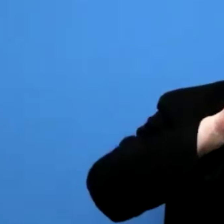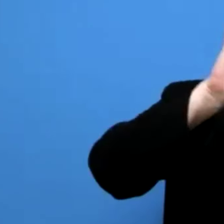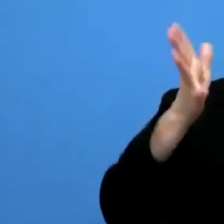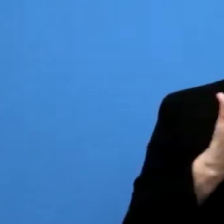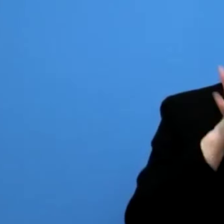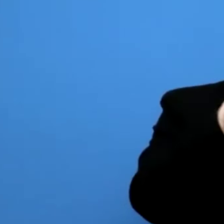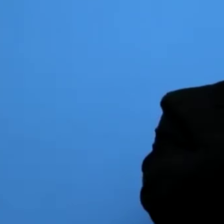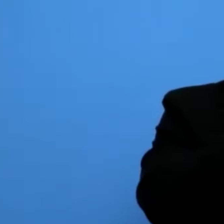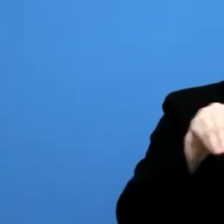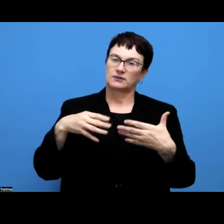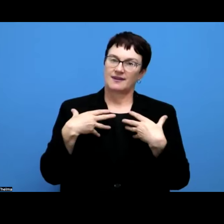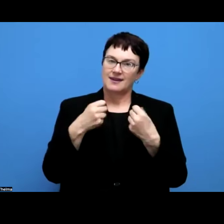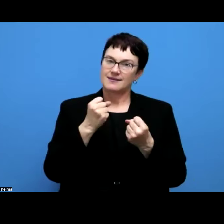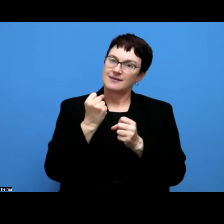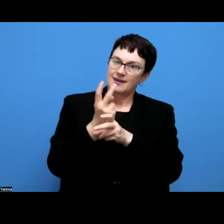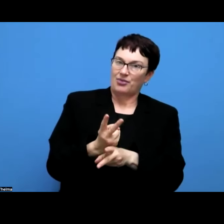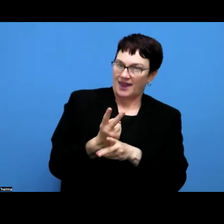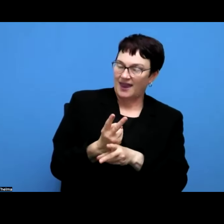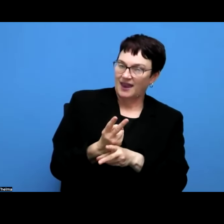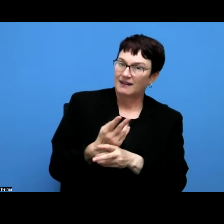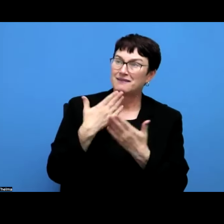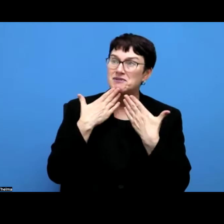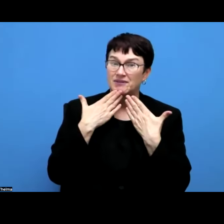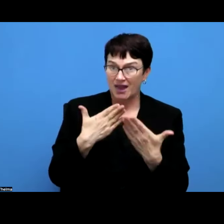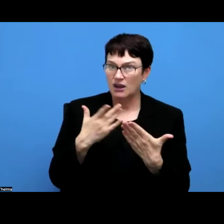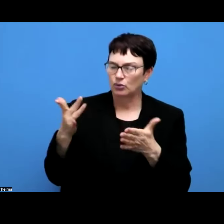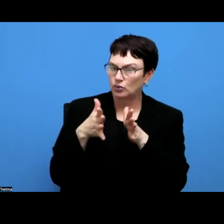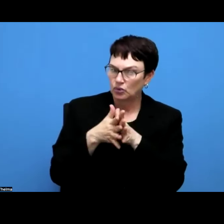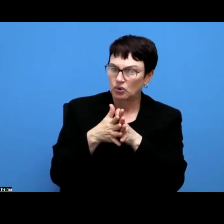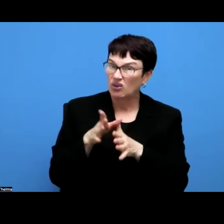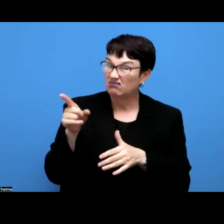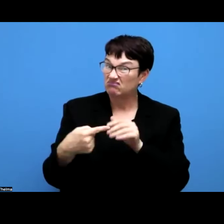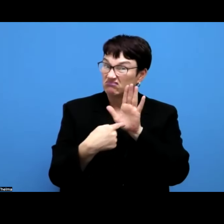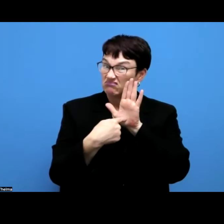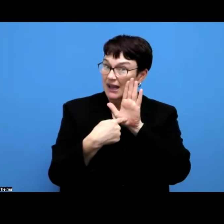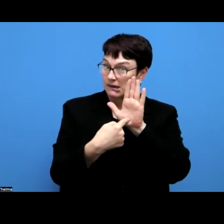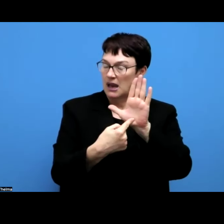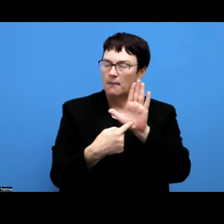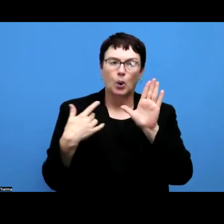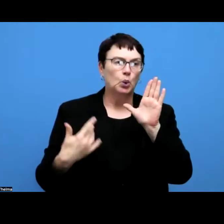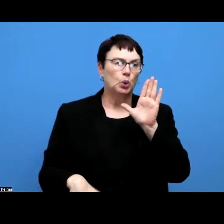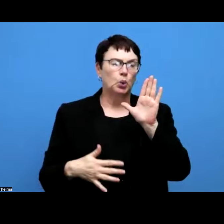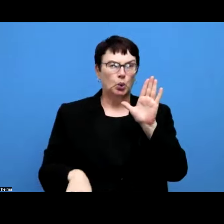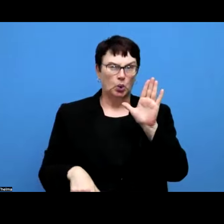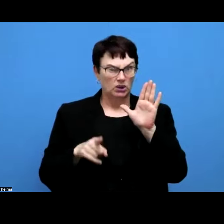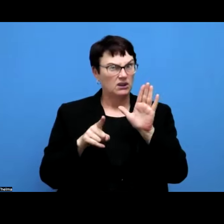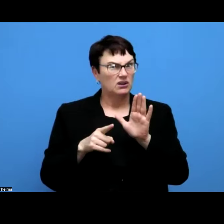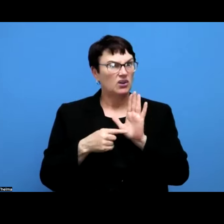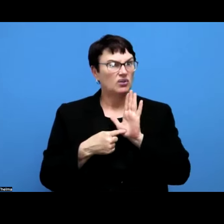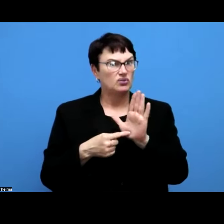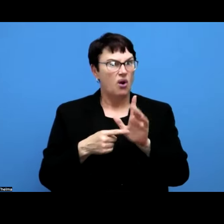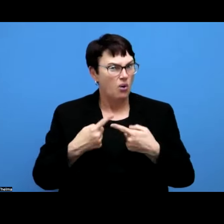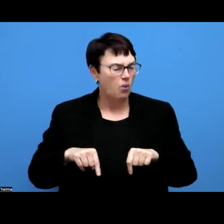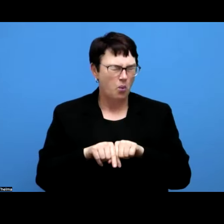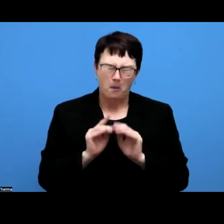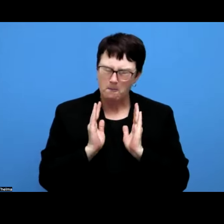intellectual disabilities. And so the examples which were shared definitely highlight the urgent need for all of the reforms that we have